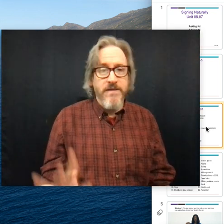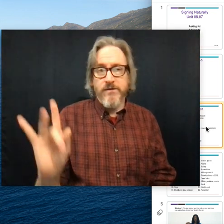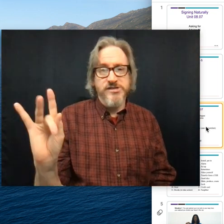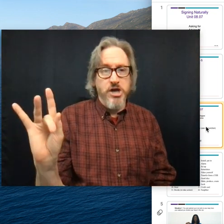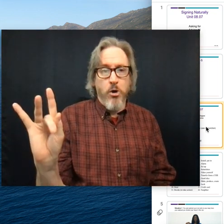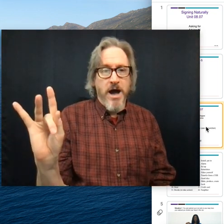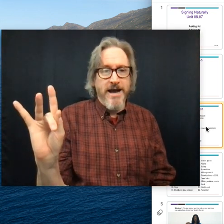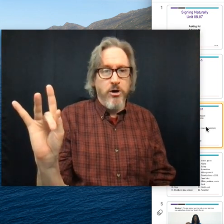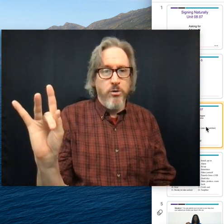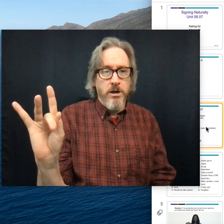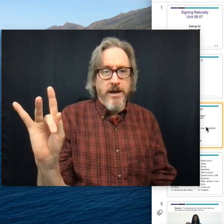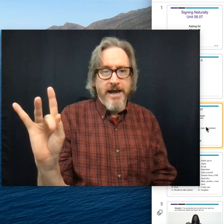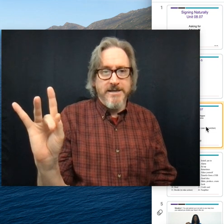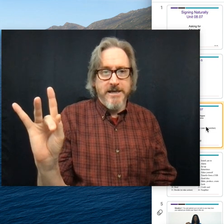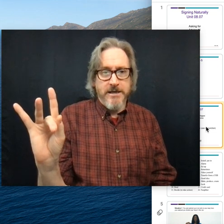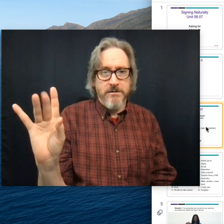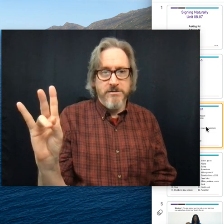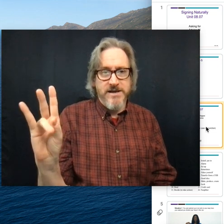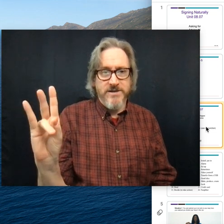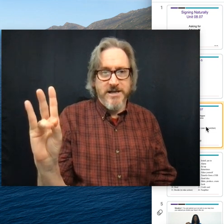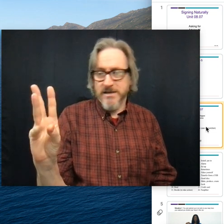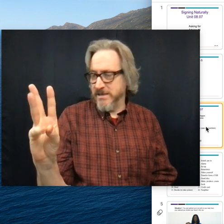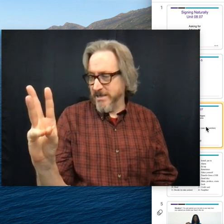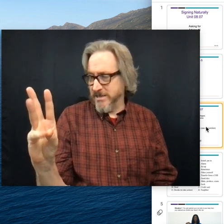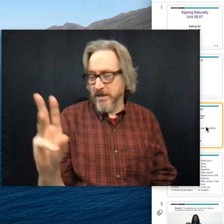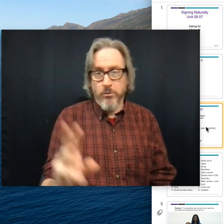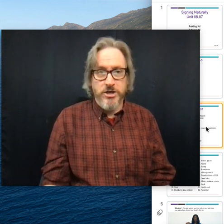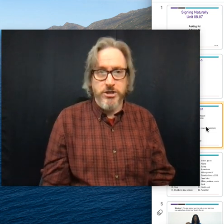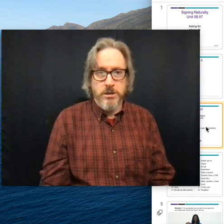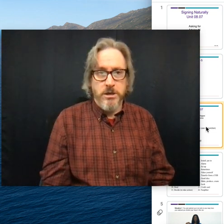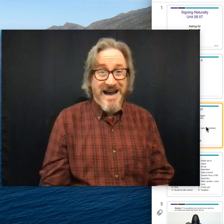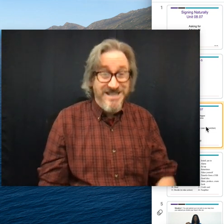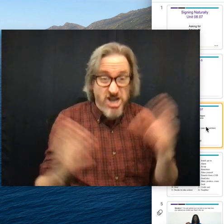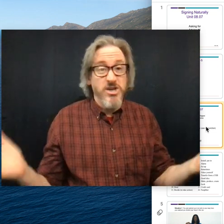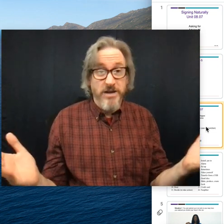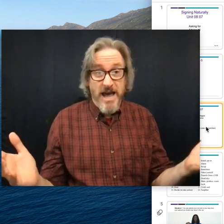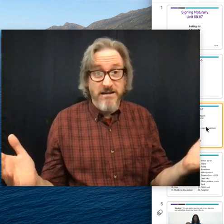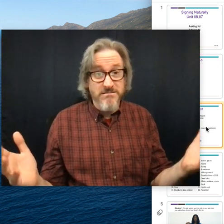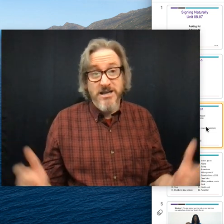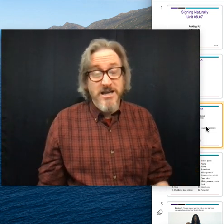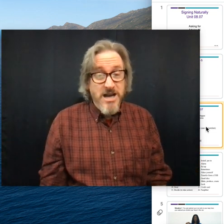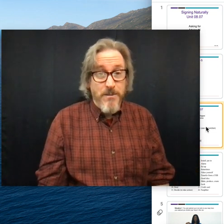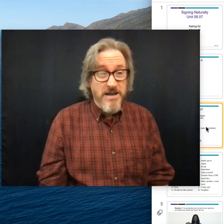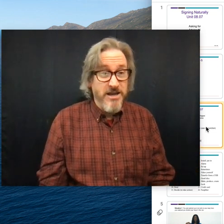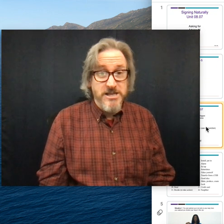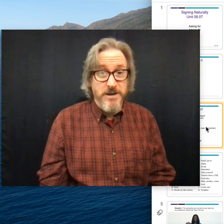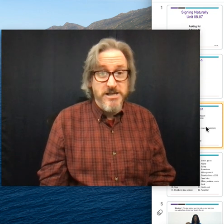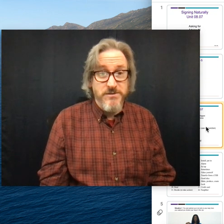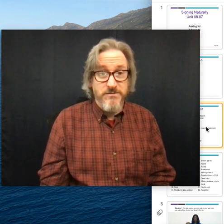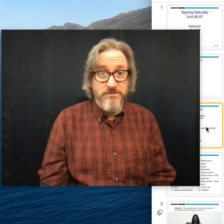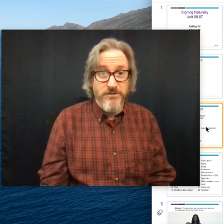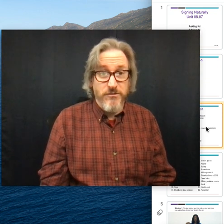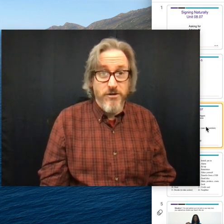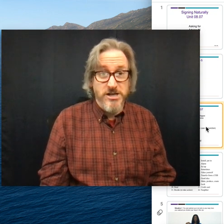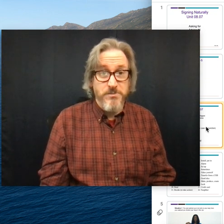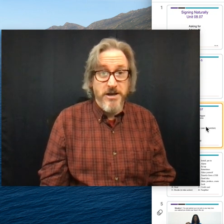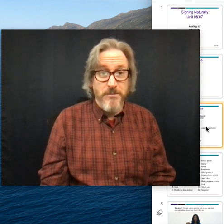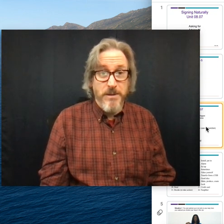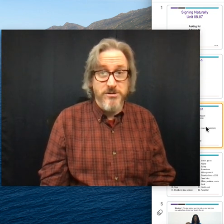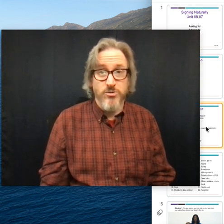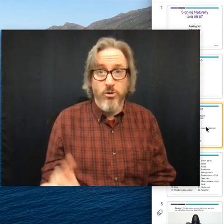it. And then there's the Ohio 18, 17, 16, which I just don't get. I think it's because of fear